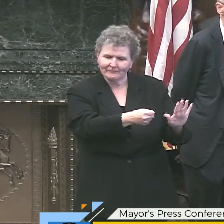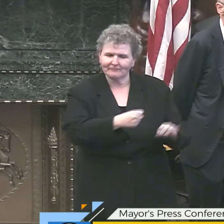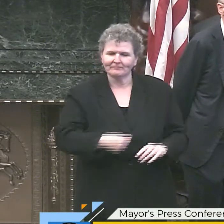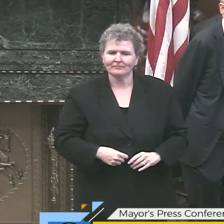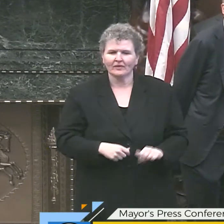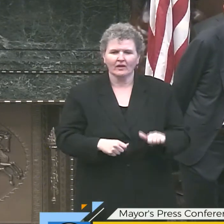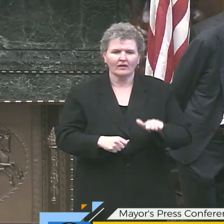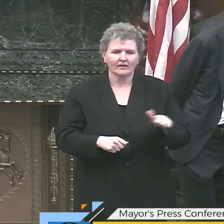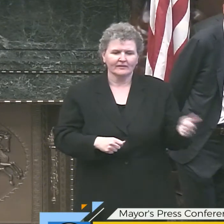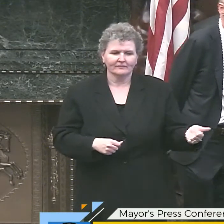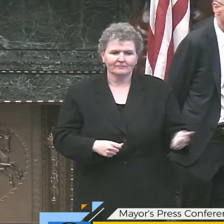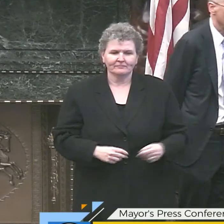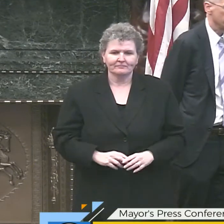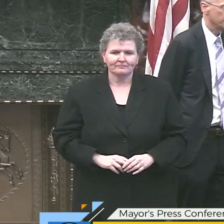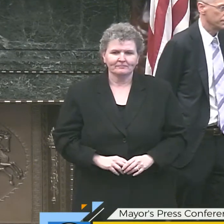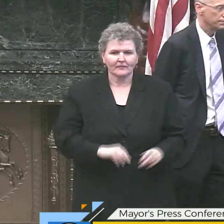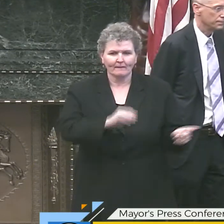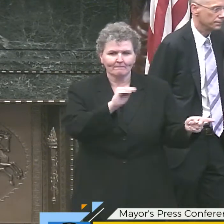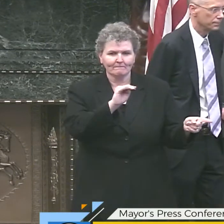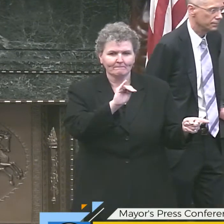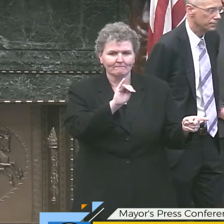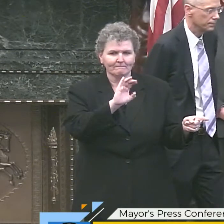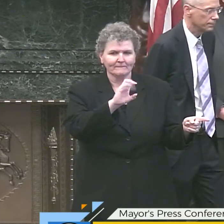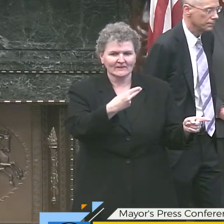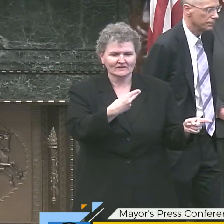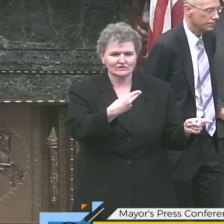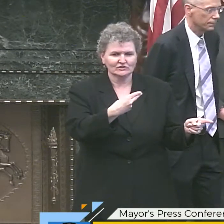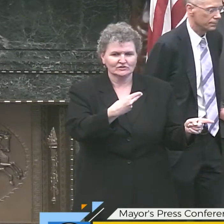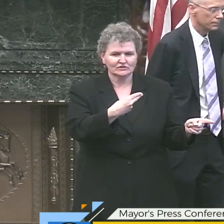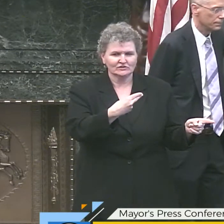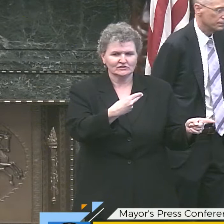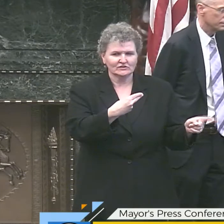We're going to Mitch Blocker with NBC 10.